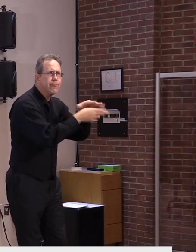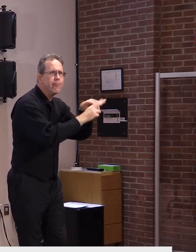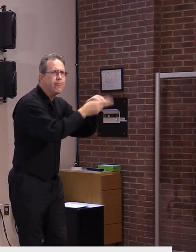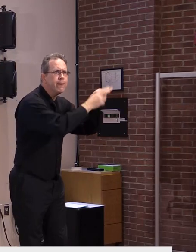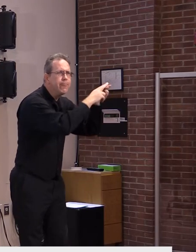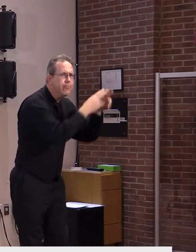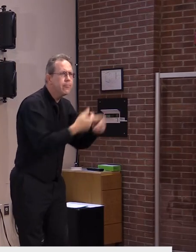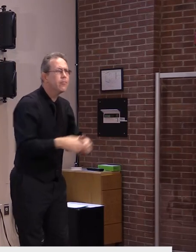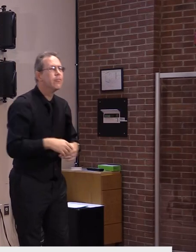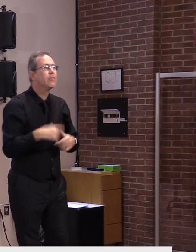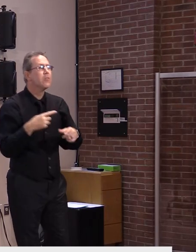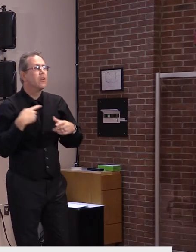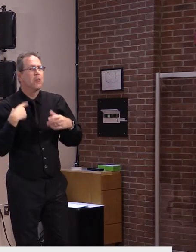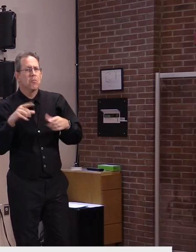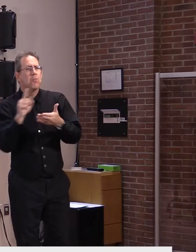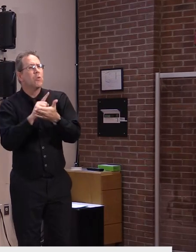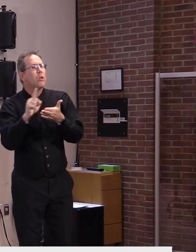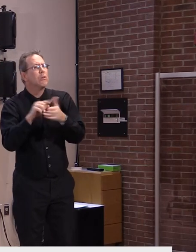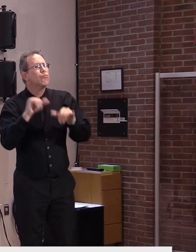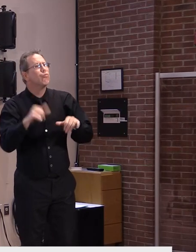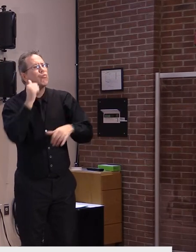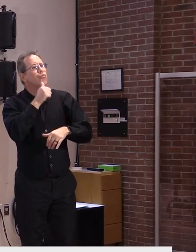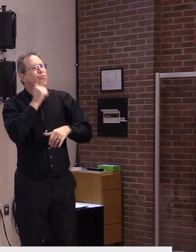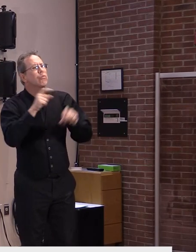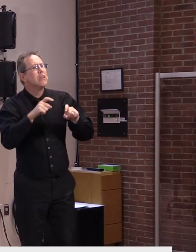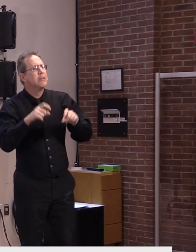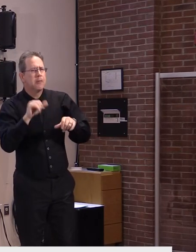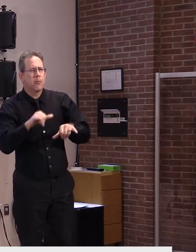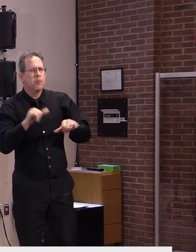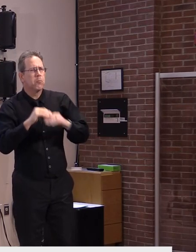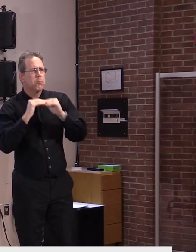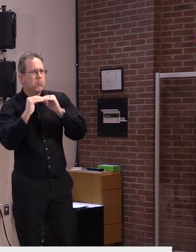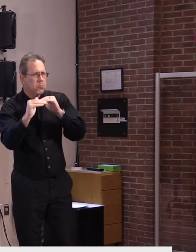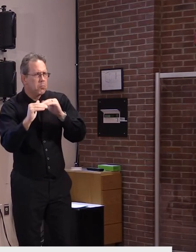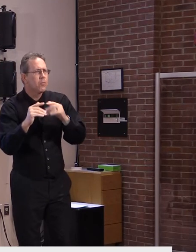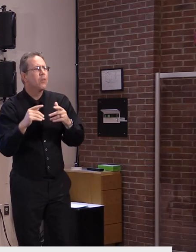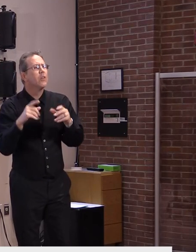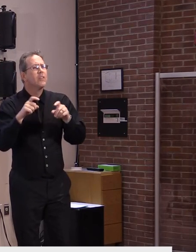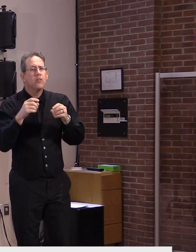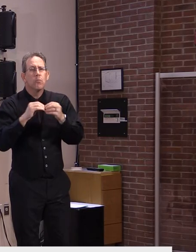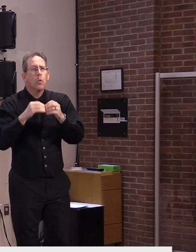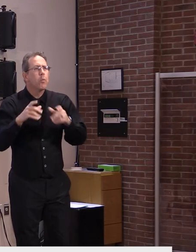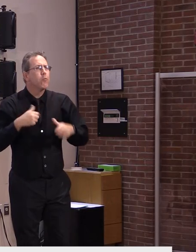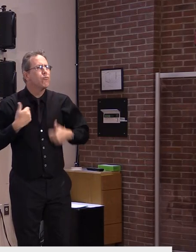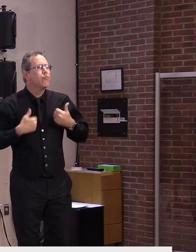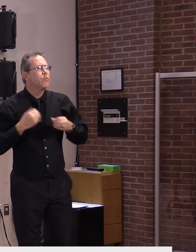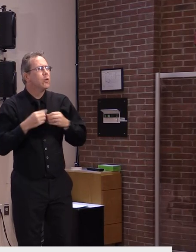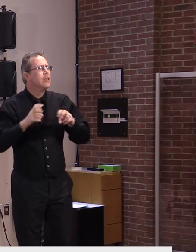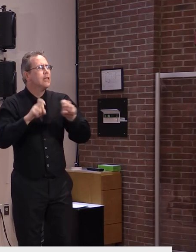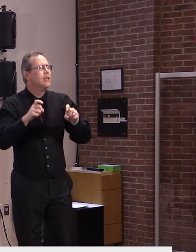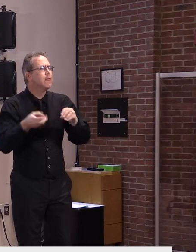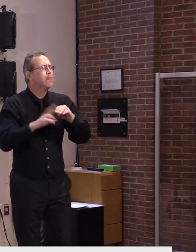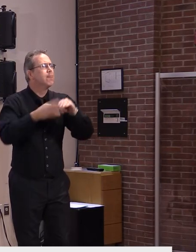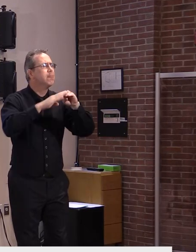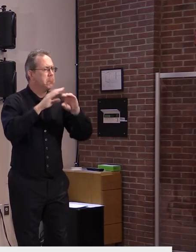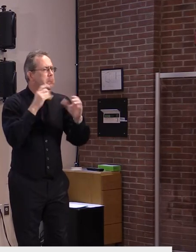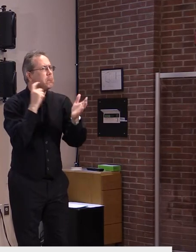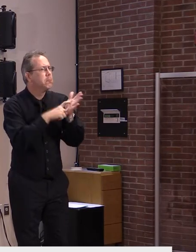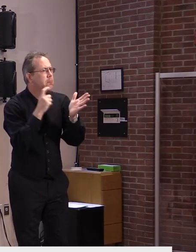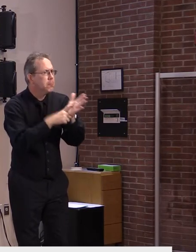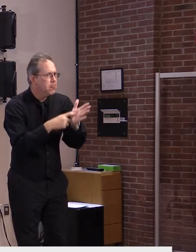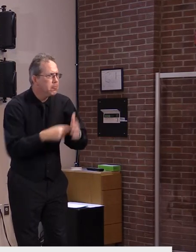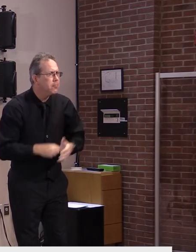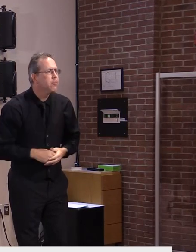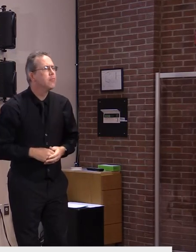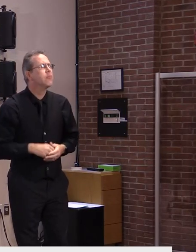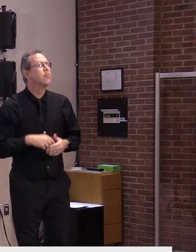before. This week testing is up again a little bit, cases up as well. But generally, testing has held pretty steady. It just looks